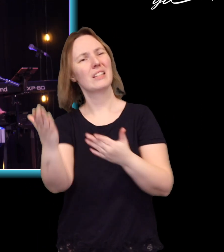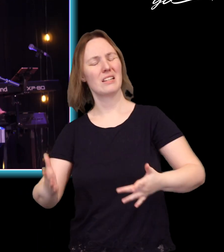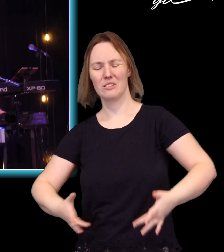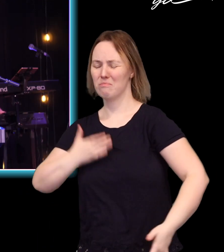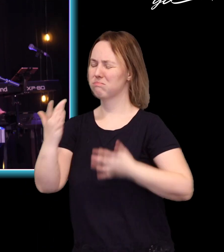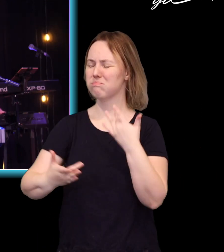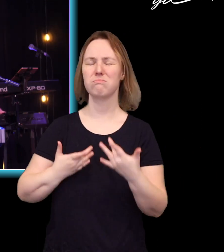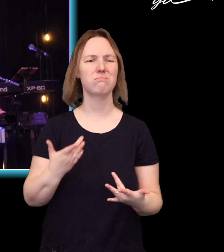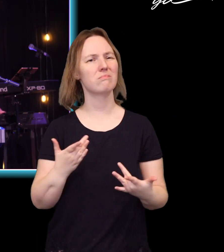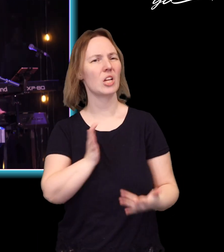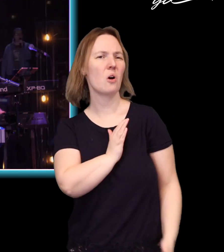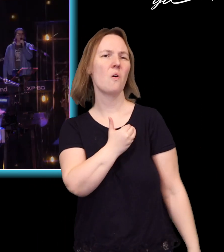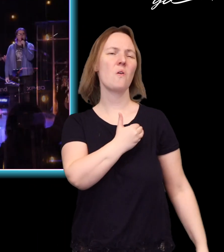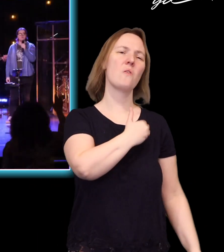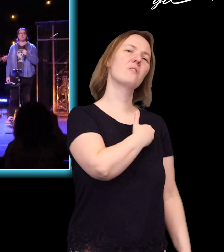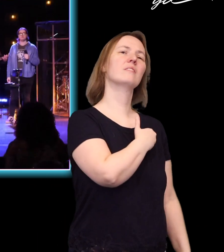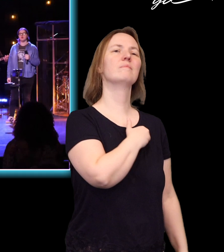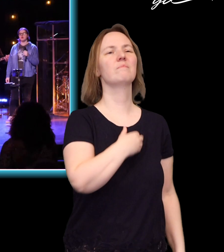affection to my soul.